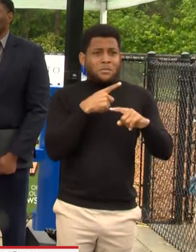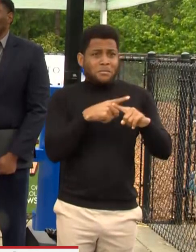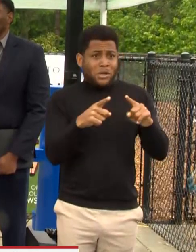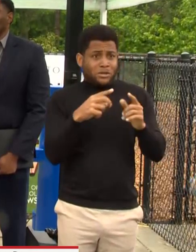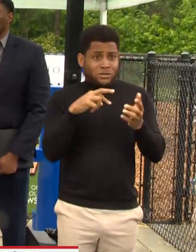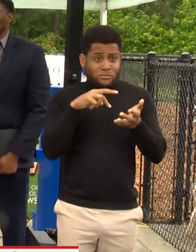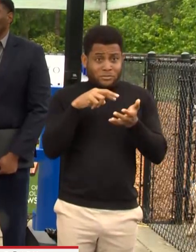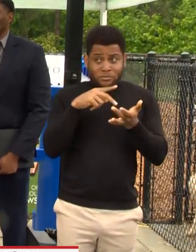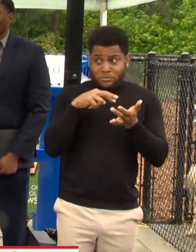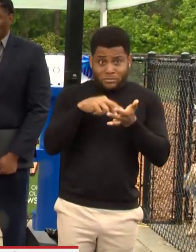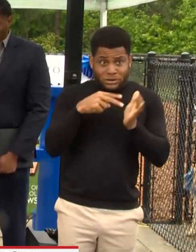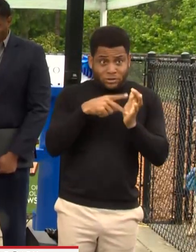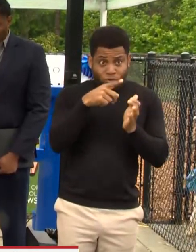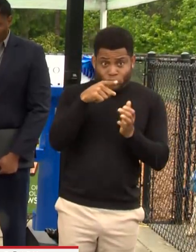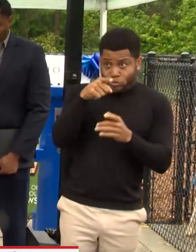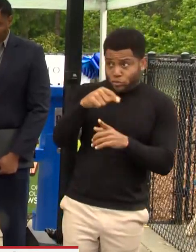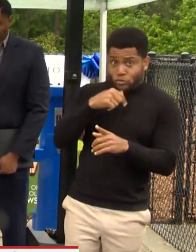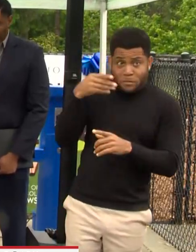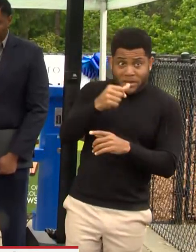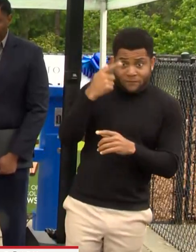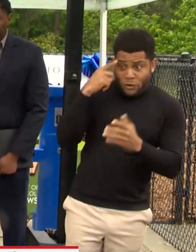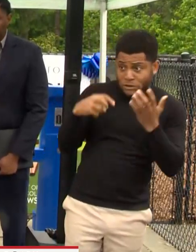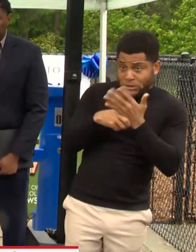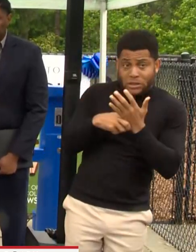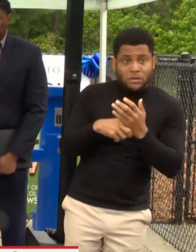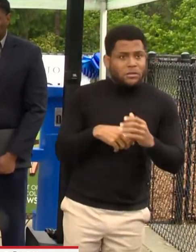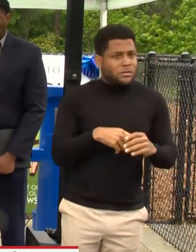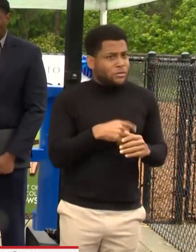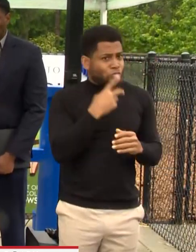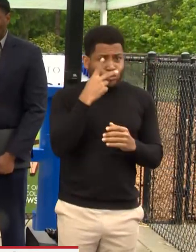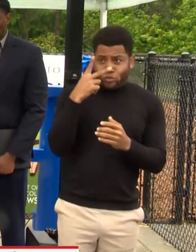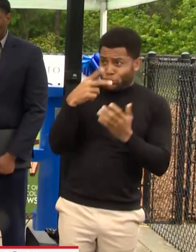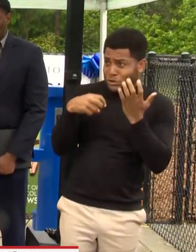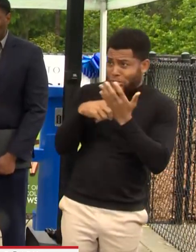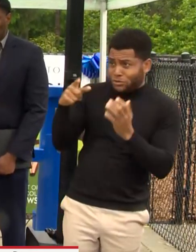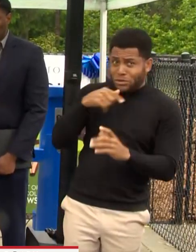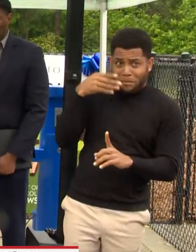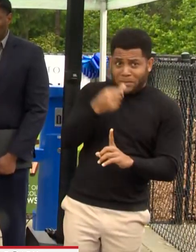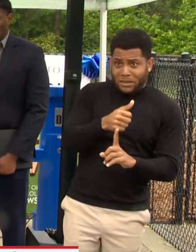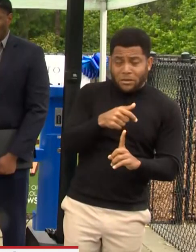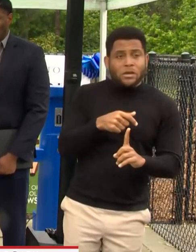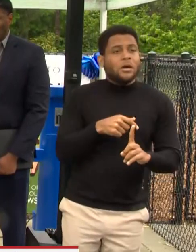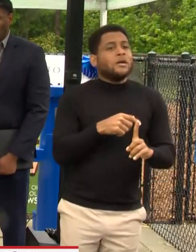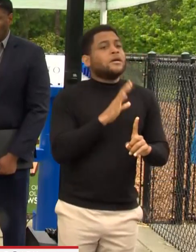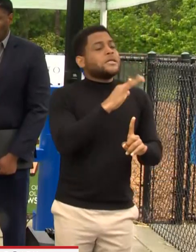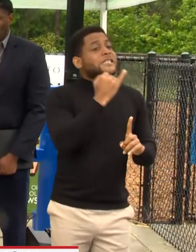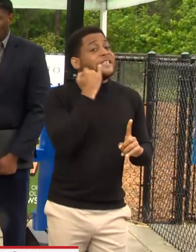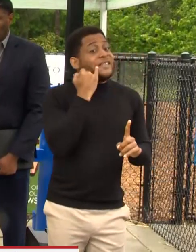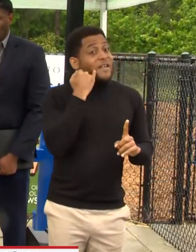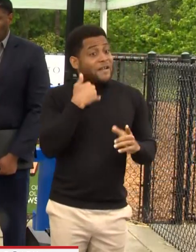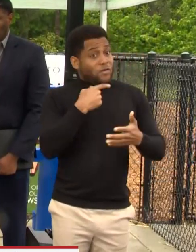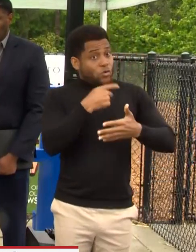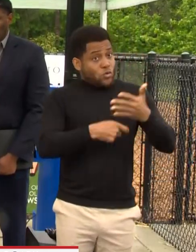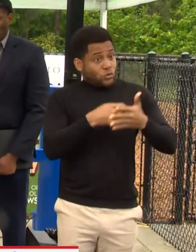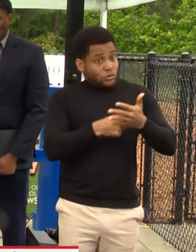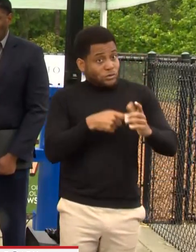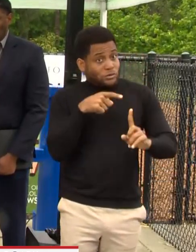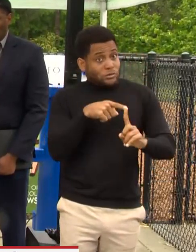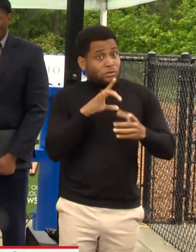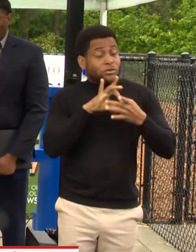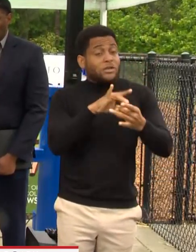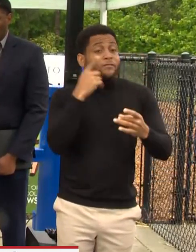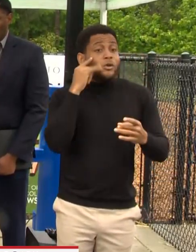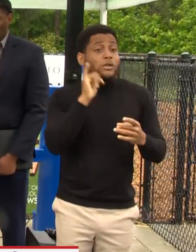ticket and Perry's ticket as well? If they have a cost related to that ticket and they invest for it, we'll pay